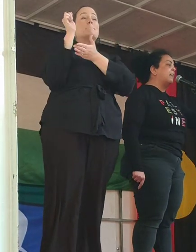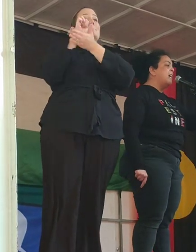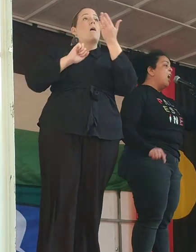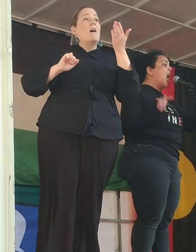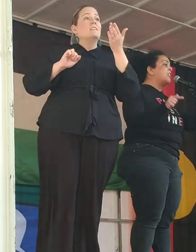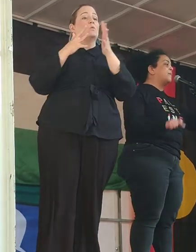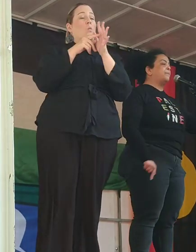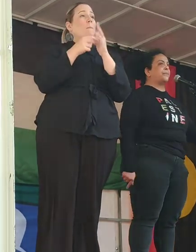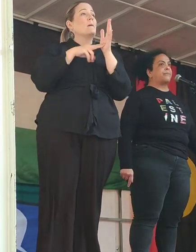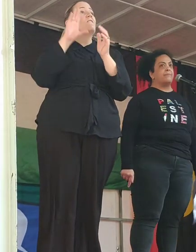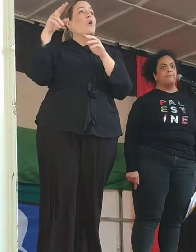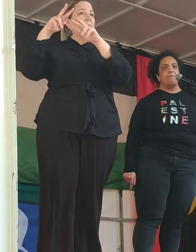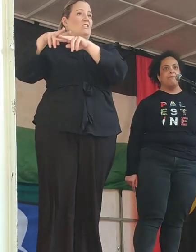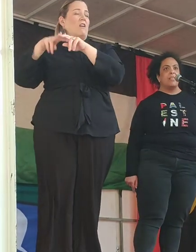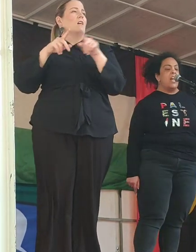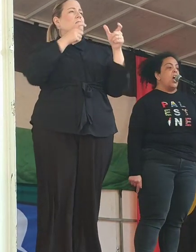Israel.